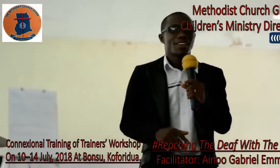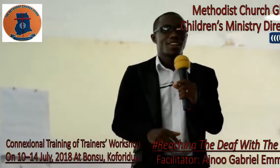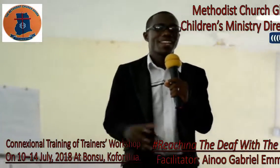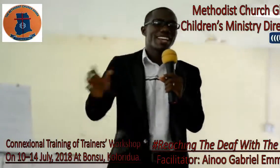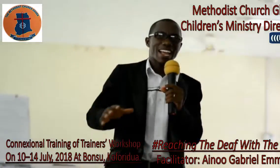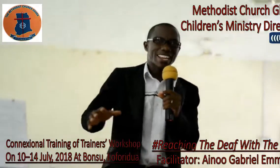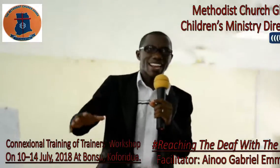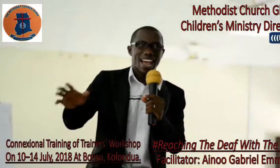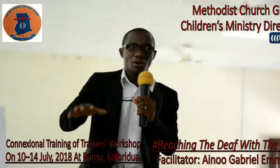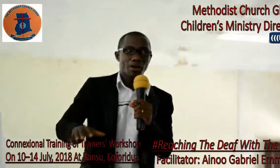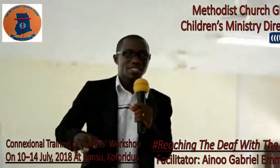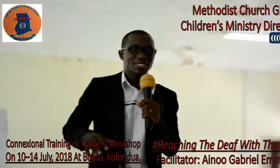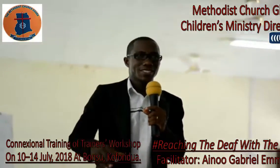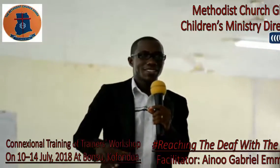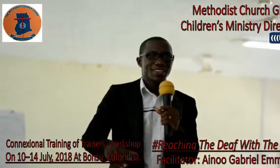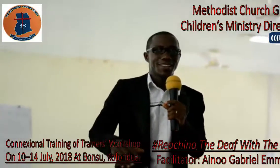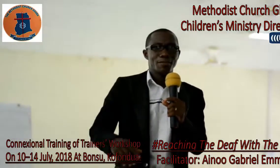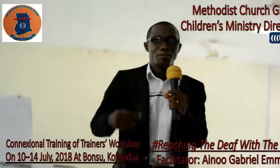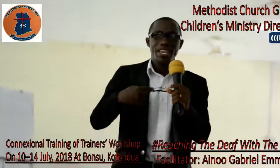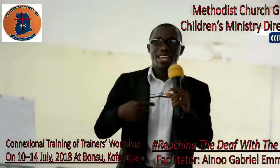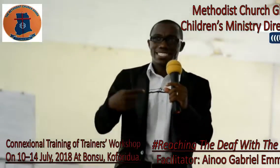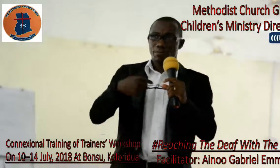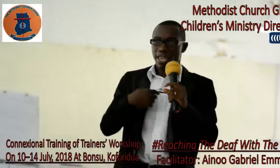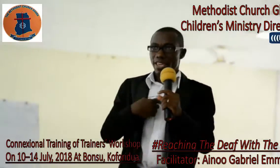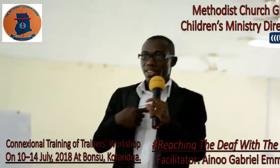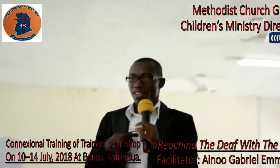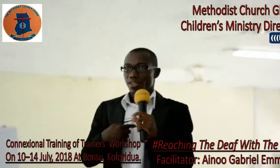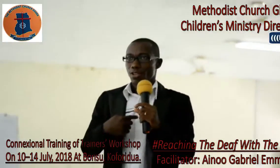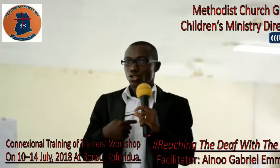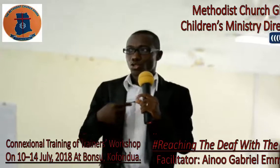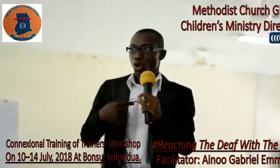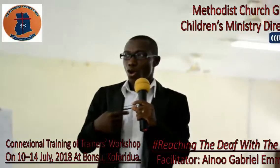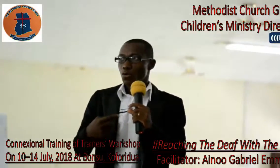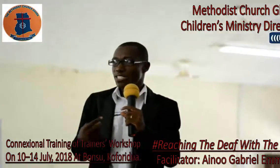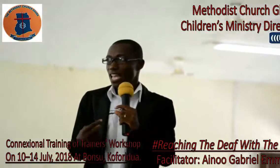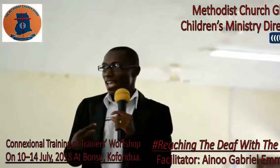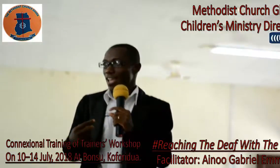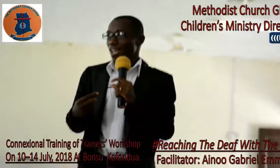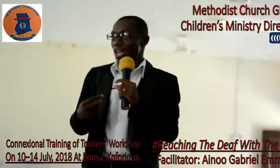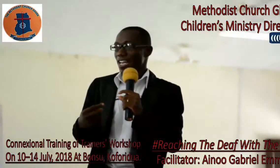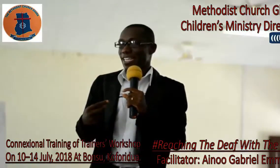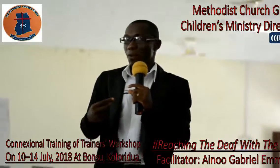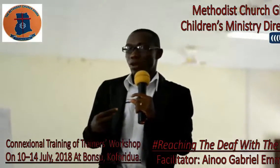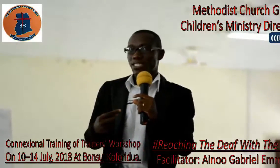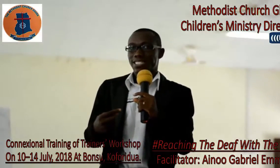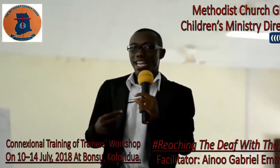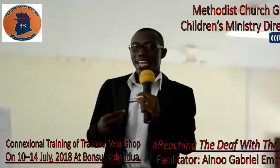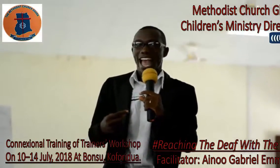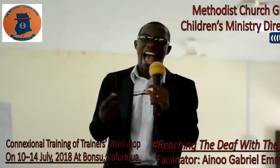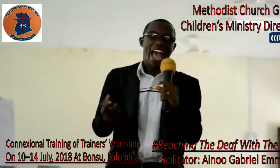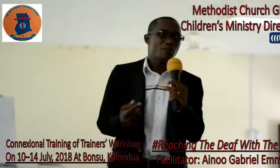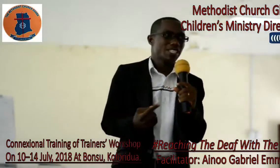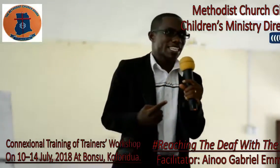In Ghanaian language, me is me. So we say, anytime I want to say, I say